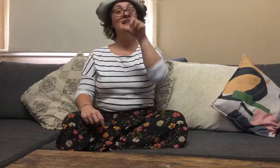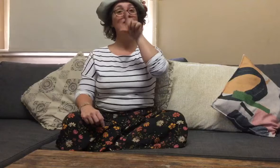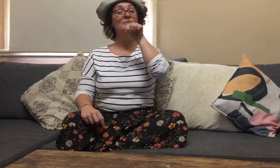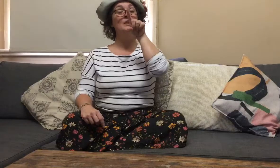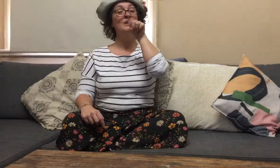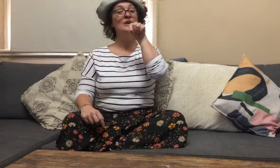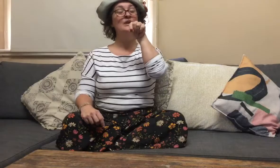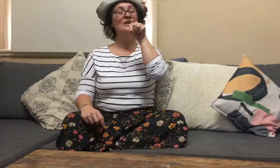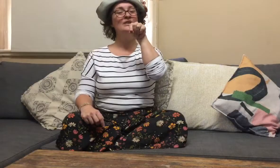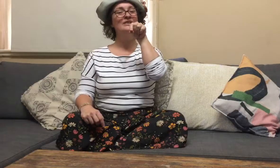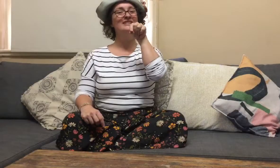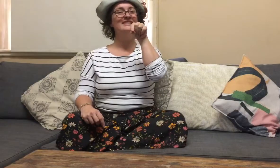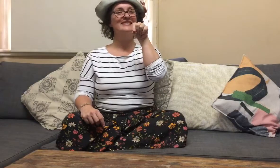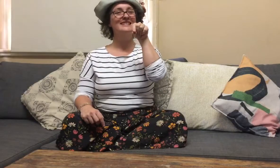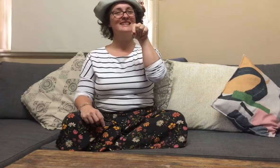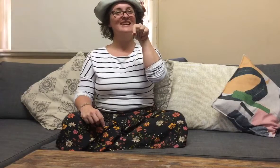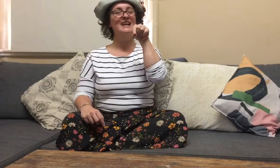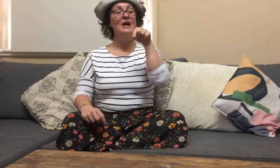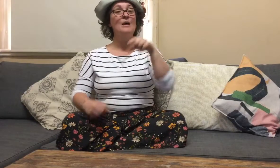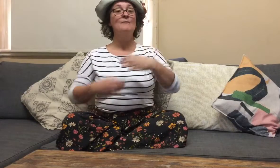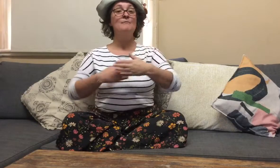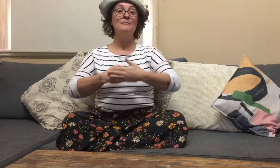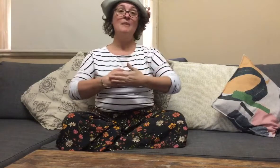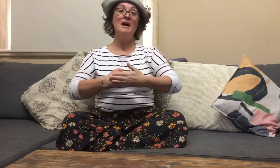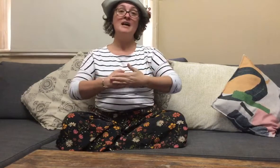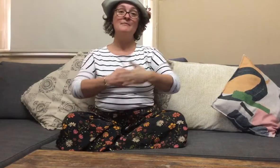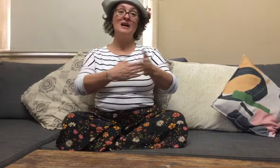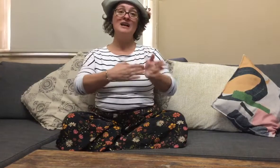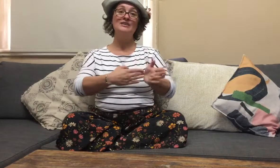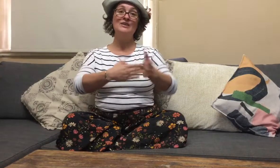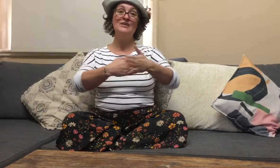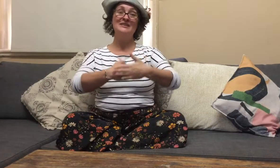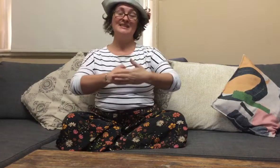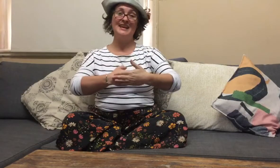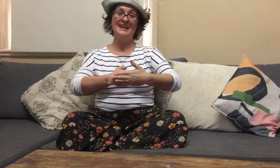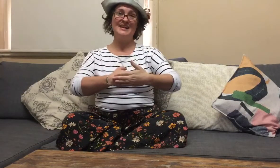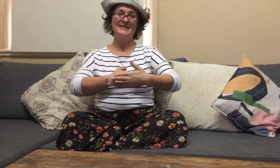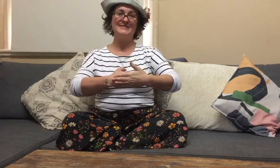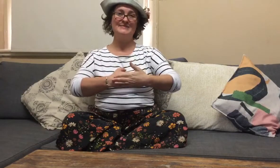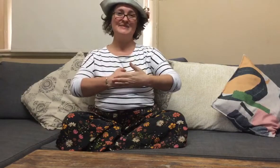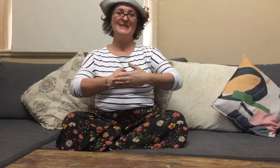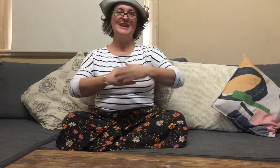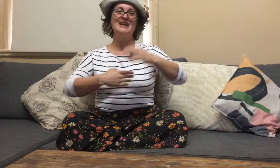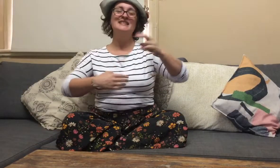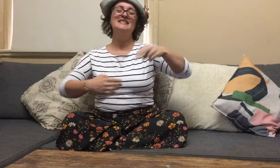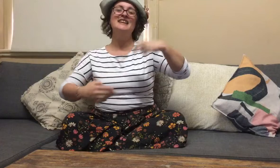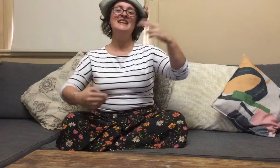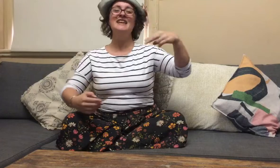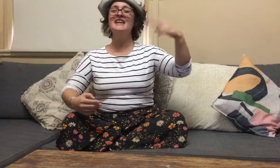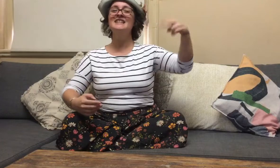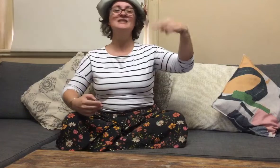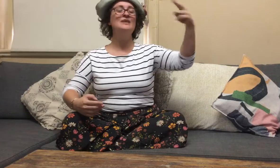little birds by my doorstep, singing